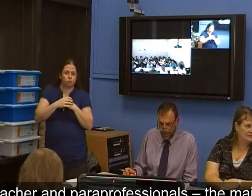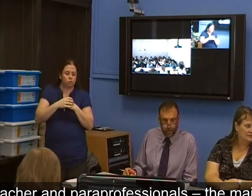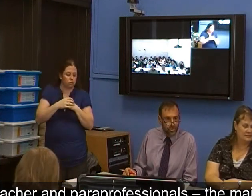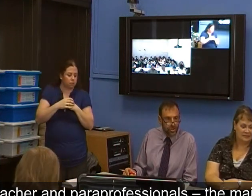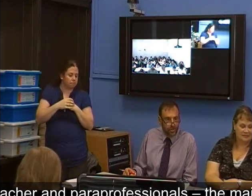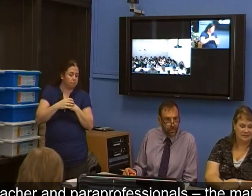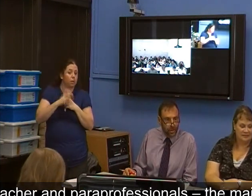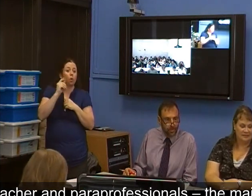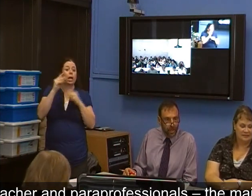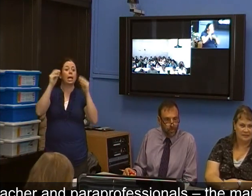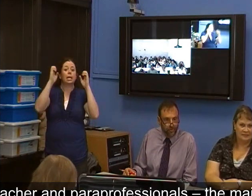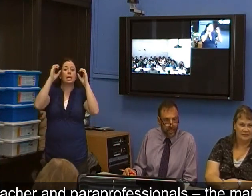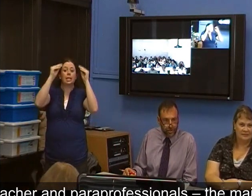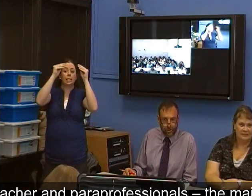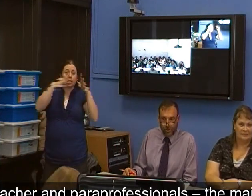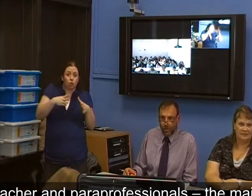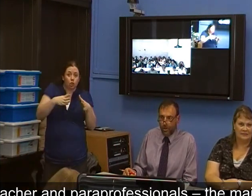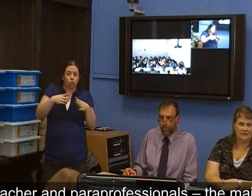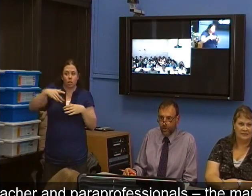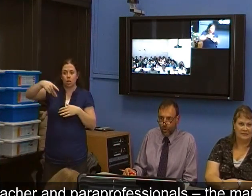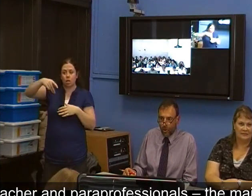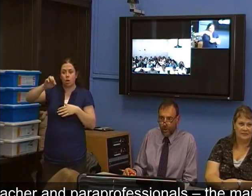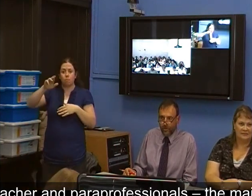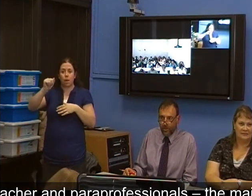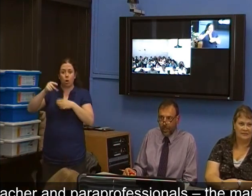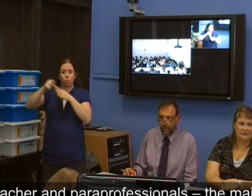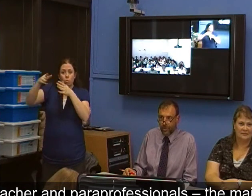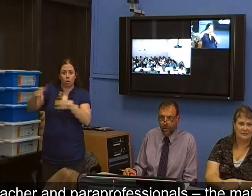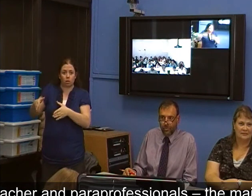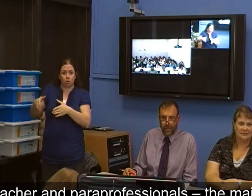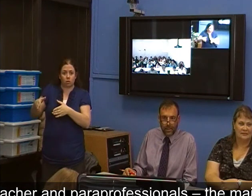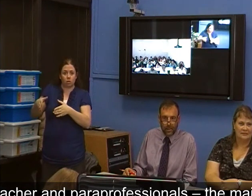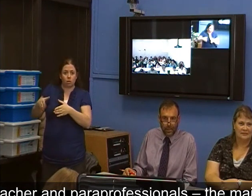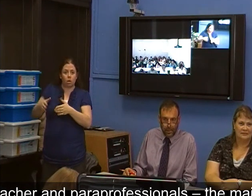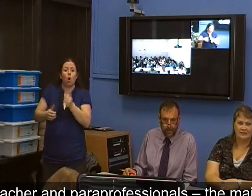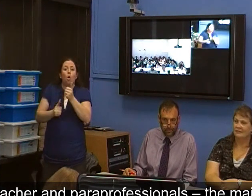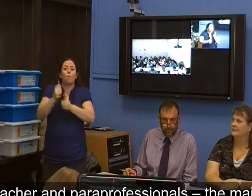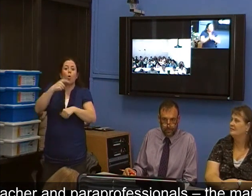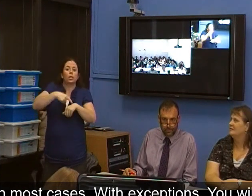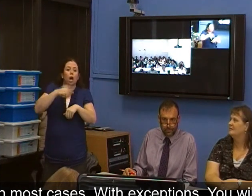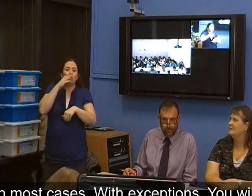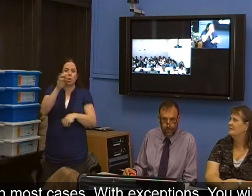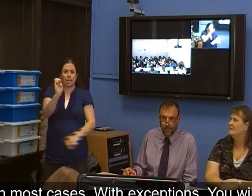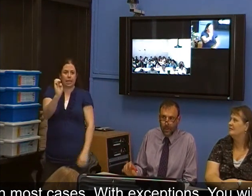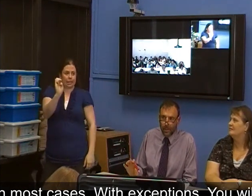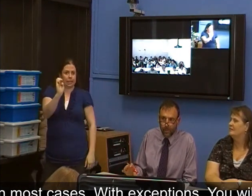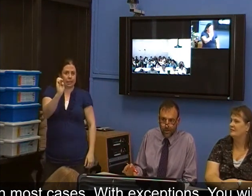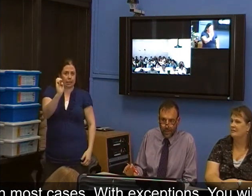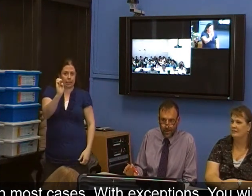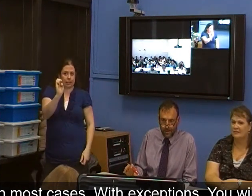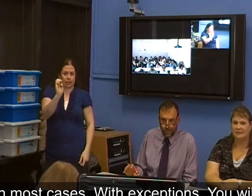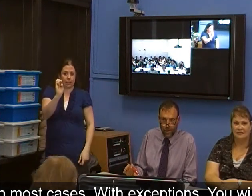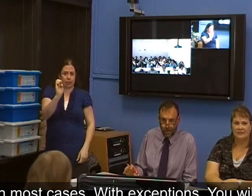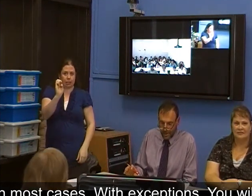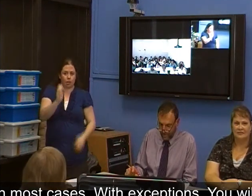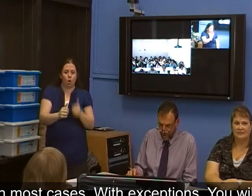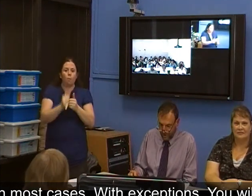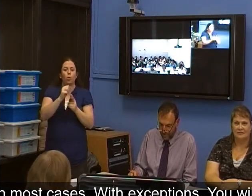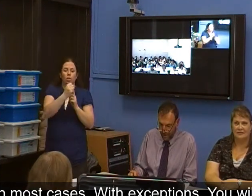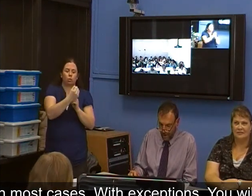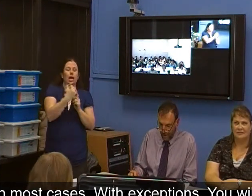Teachers, paraprofessionals, the majority of your time is going to be E, in most cases, with